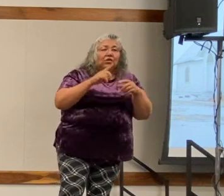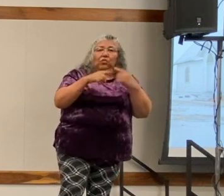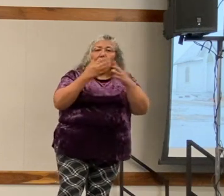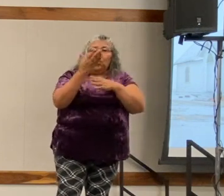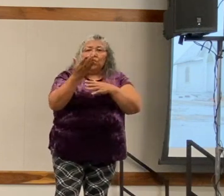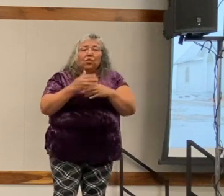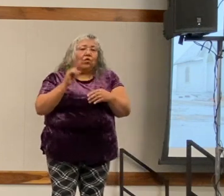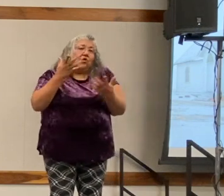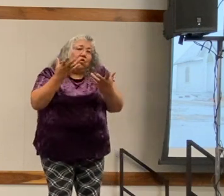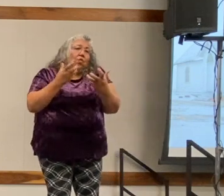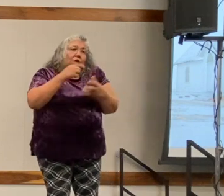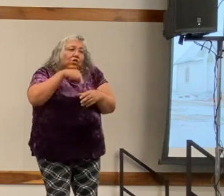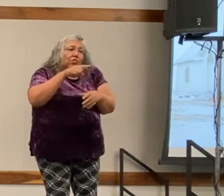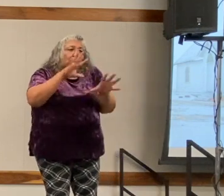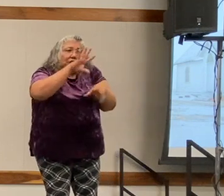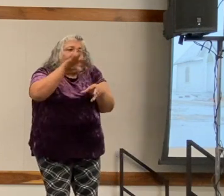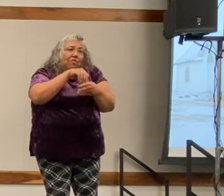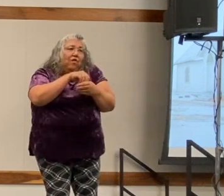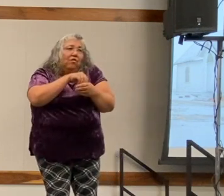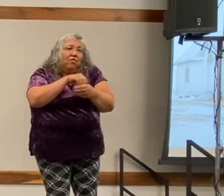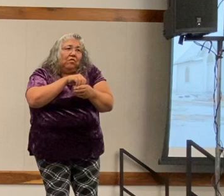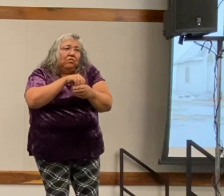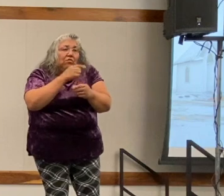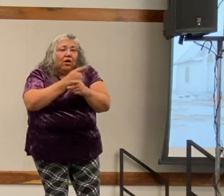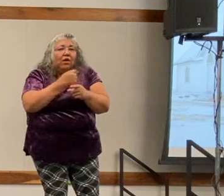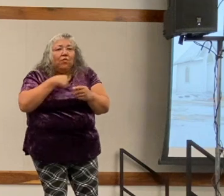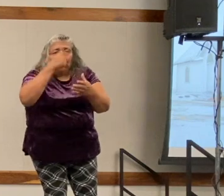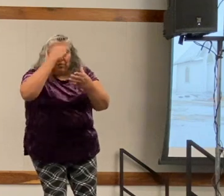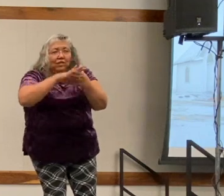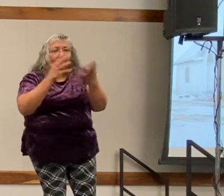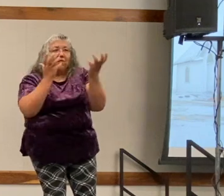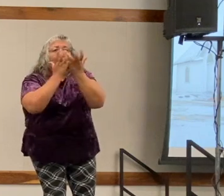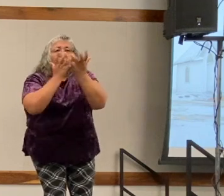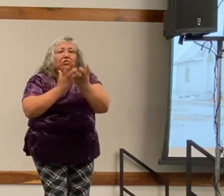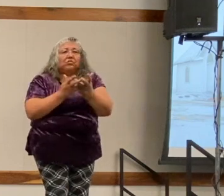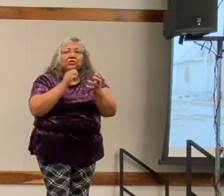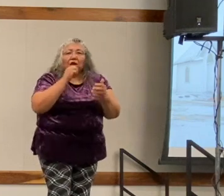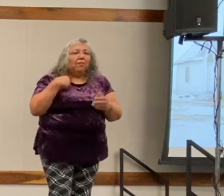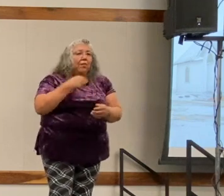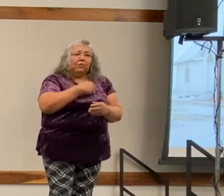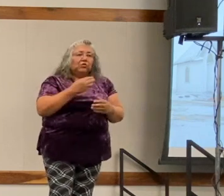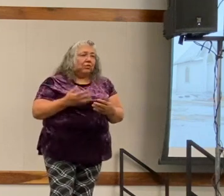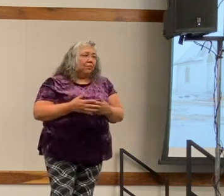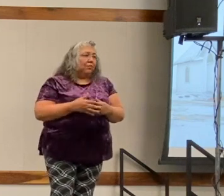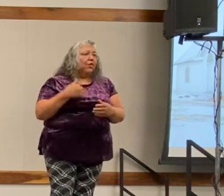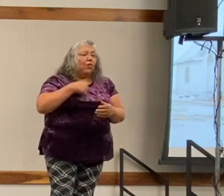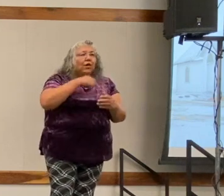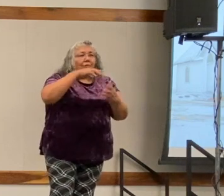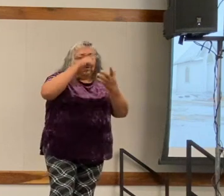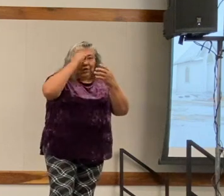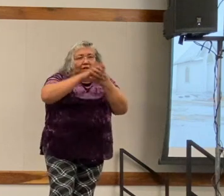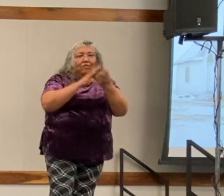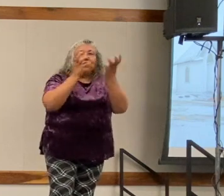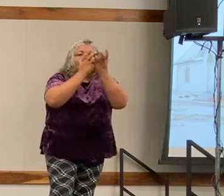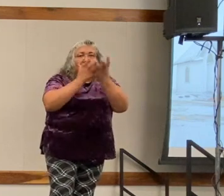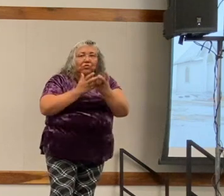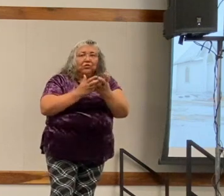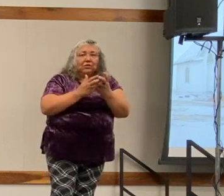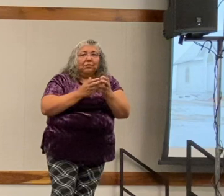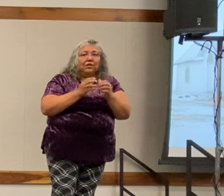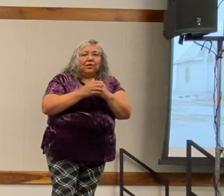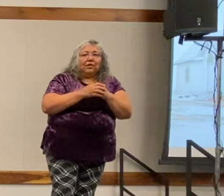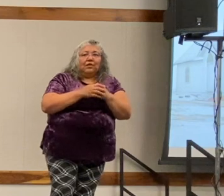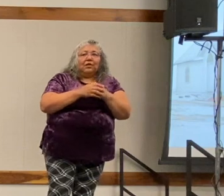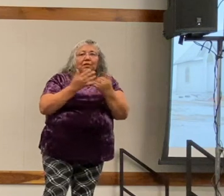through. We just want you to get involved, right? Because we believe in partnership, not membership. We believe in partnership. Partnership means